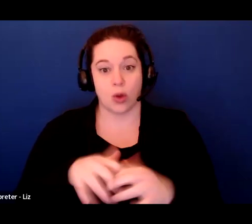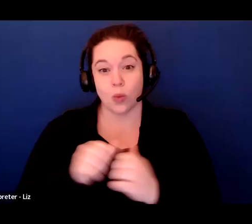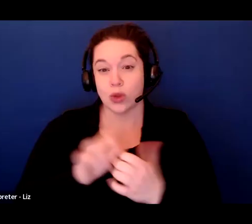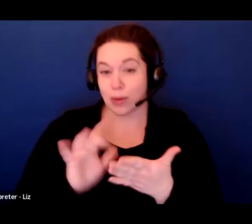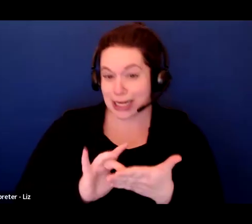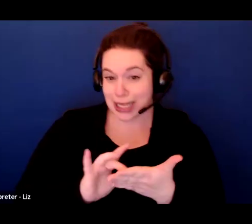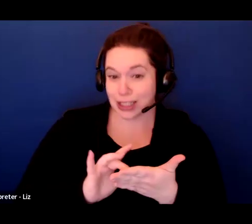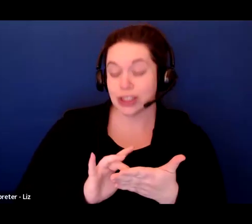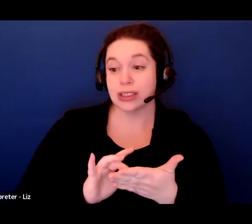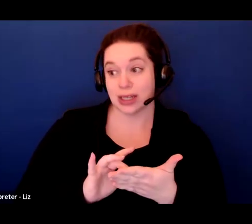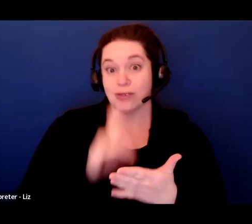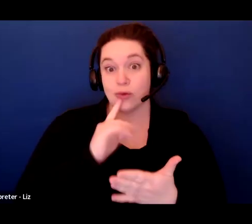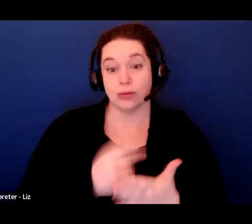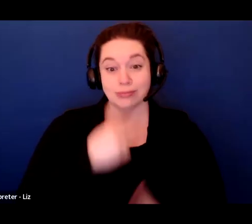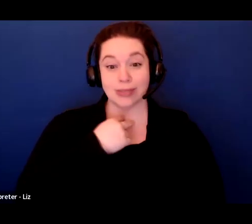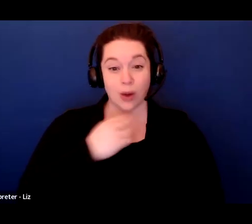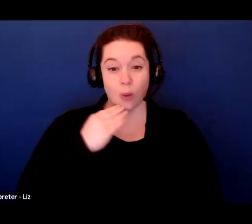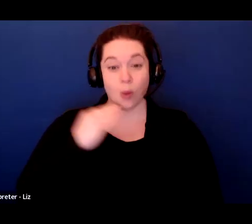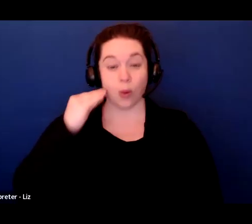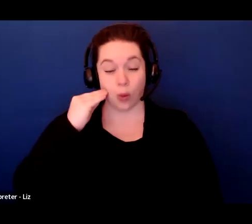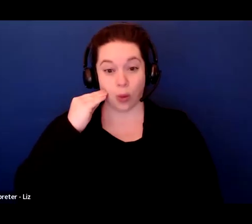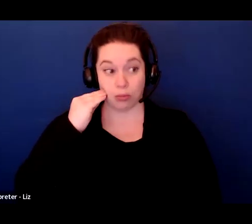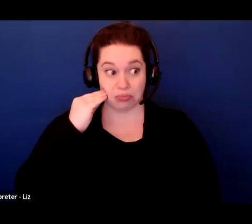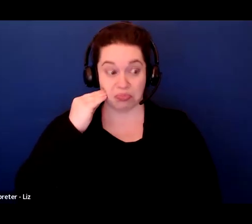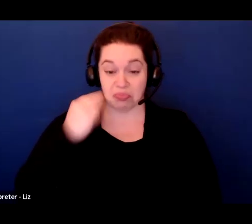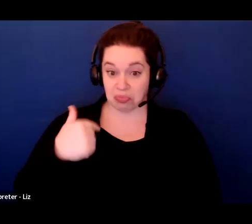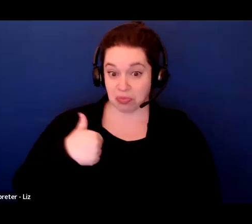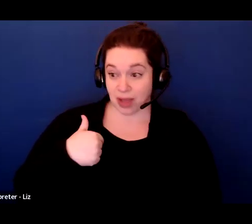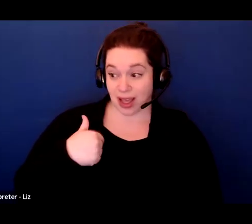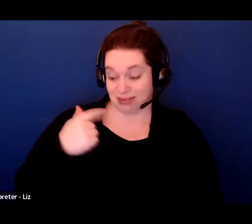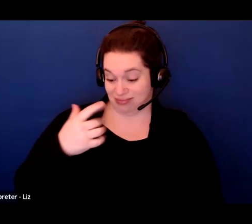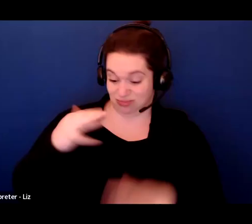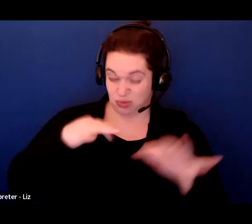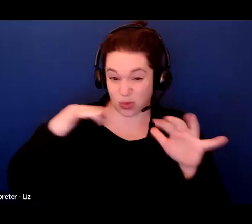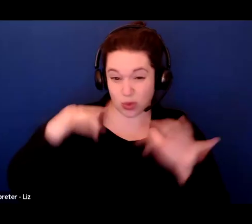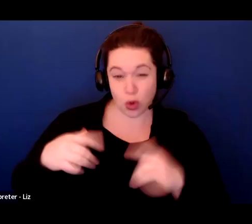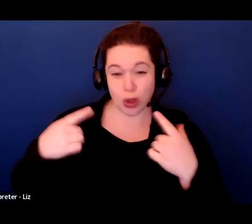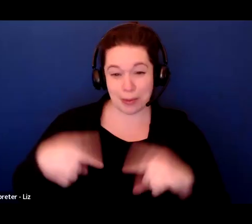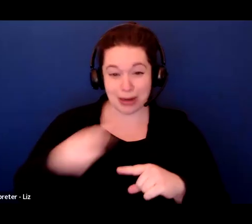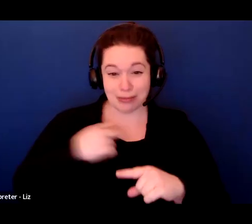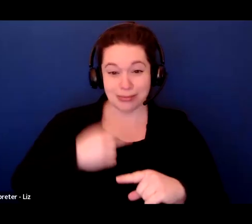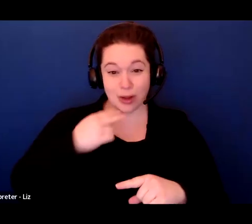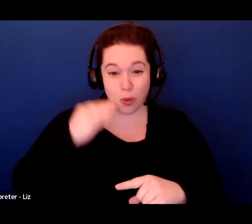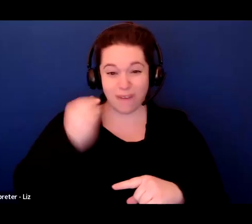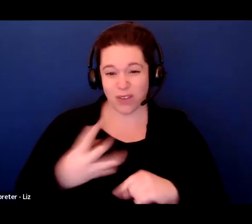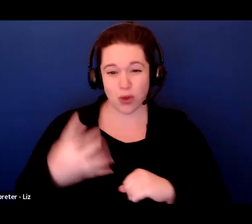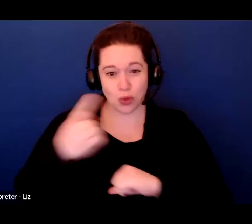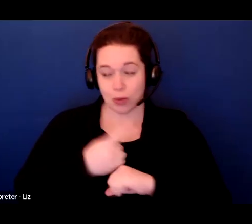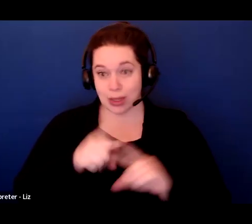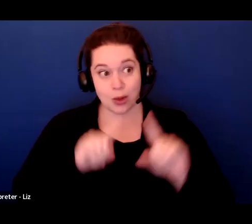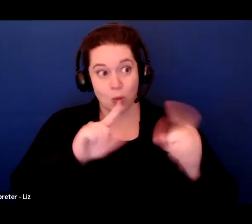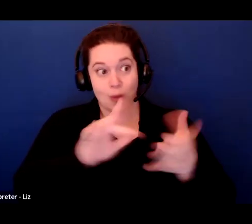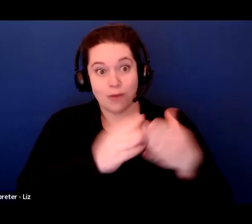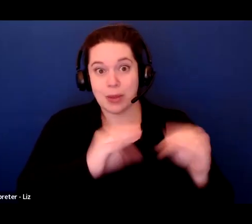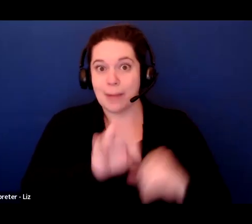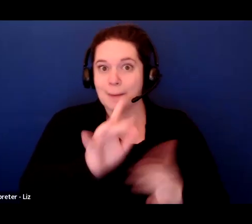for quite a few days. And if you're housebound and you can't go to the pharmacy and get your medicine, how will that happen? What, is there